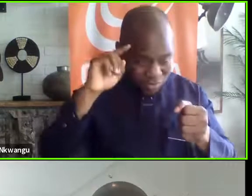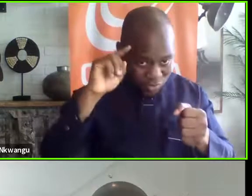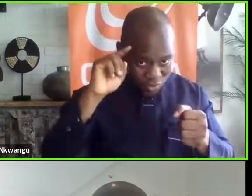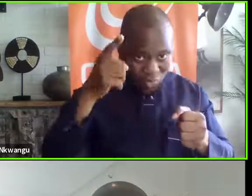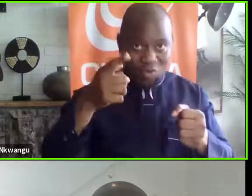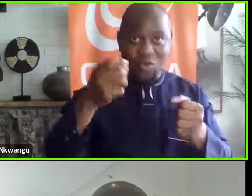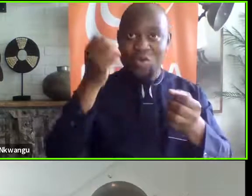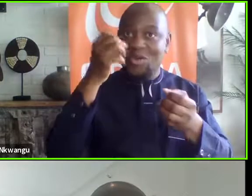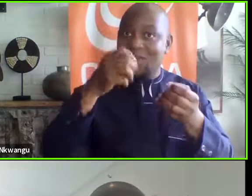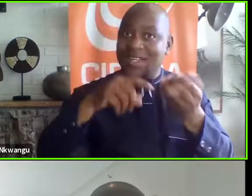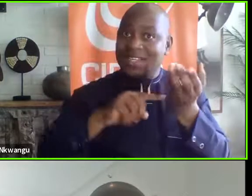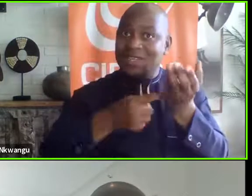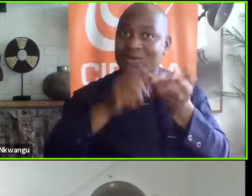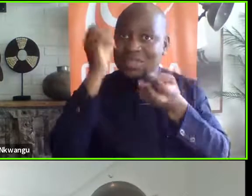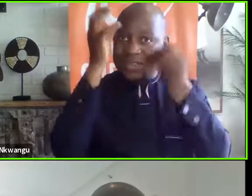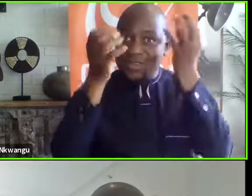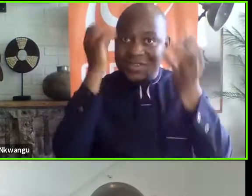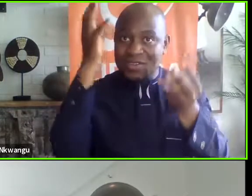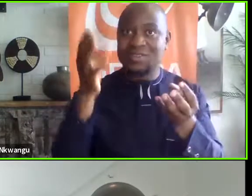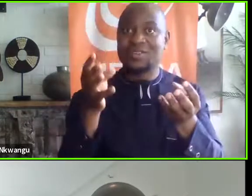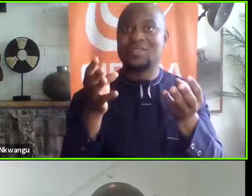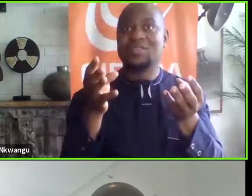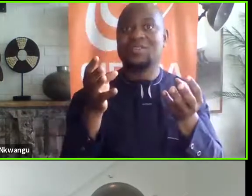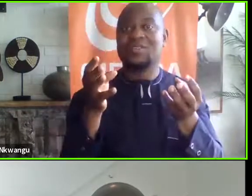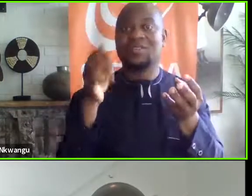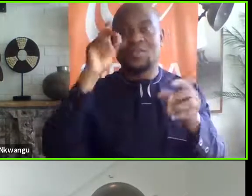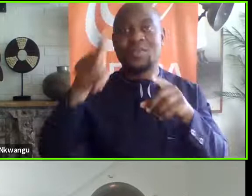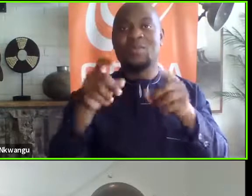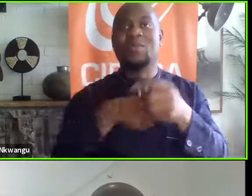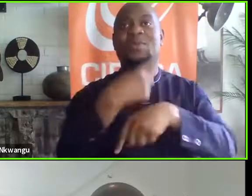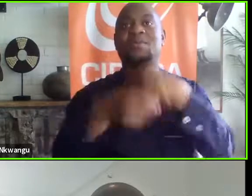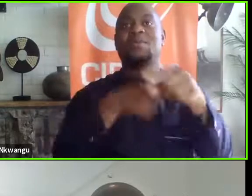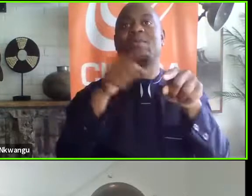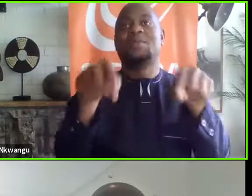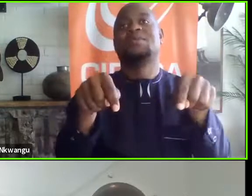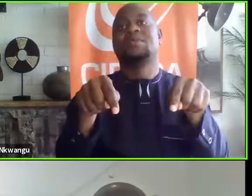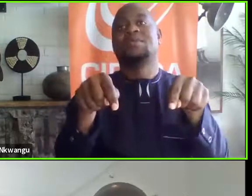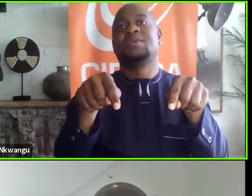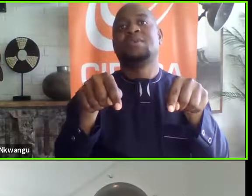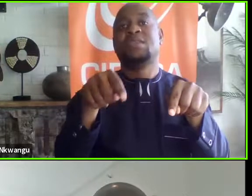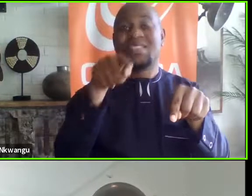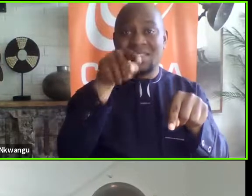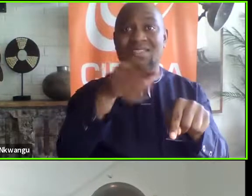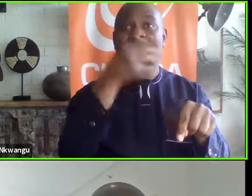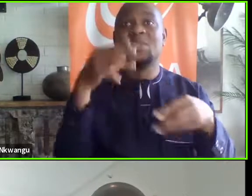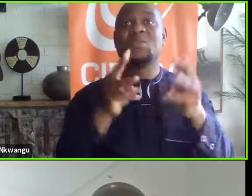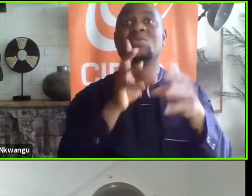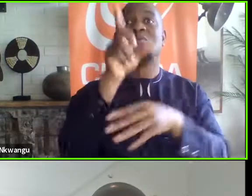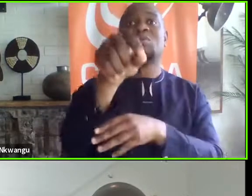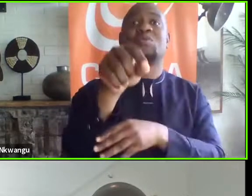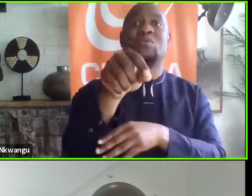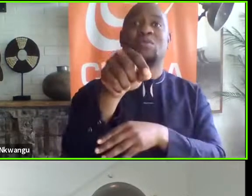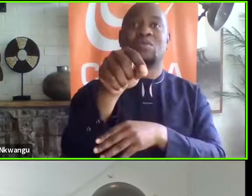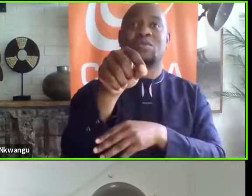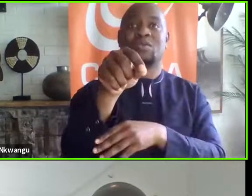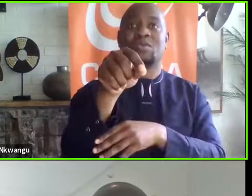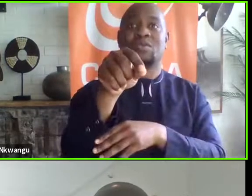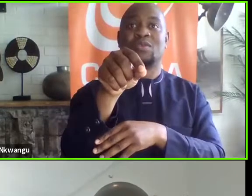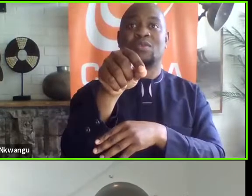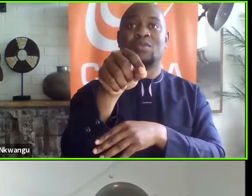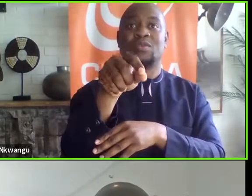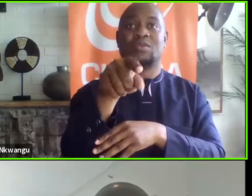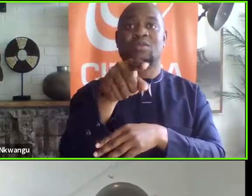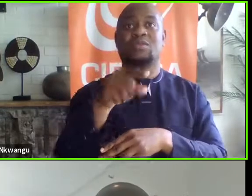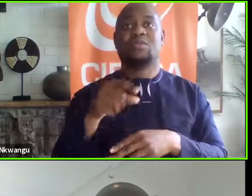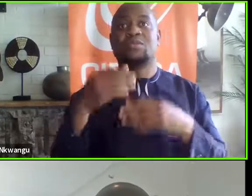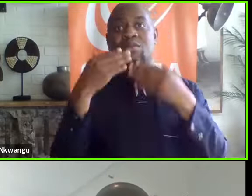funding for digital innovations for people with disabilities. That will be the